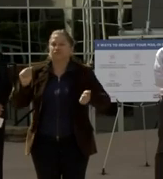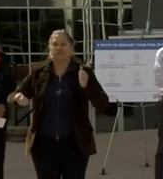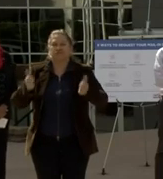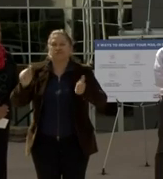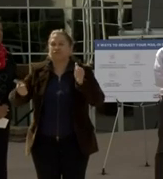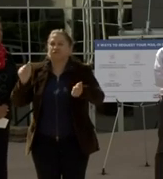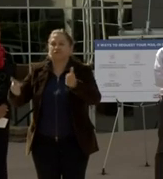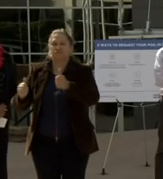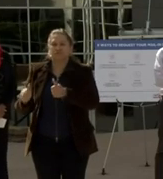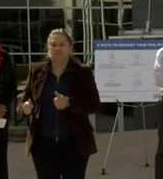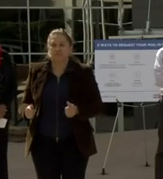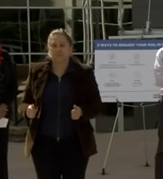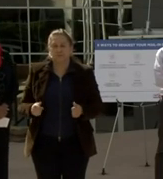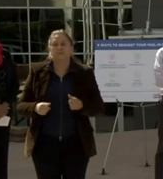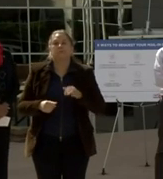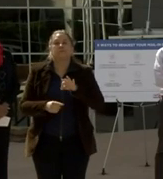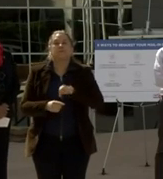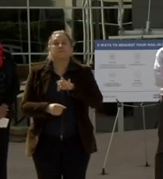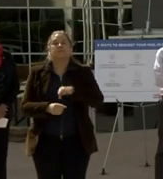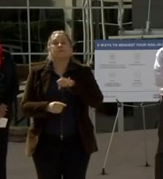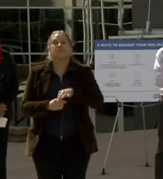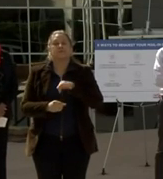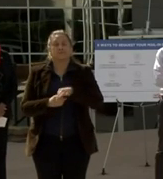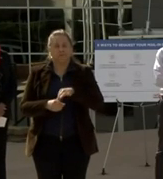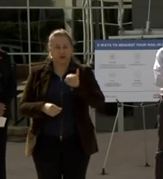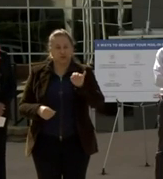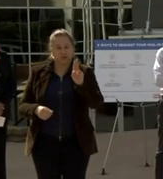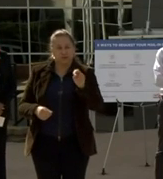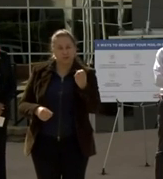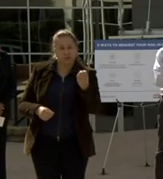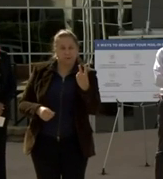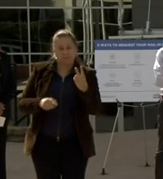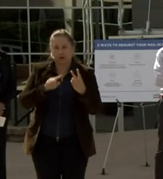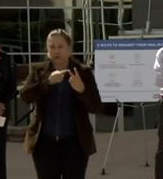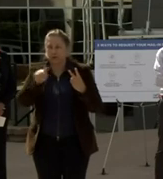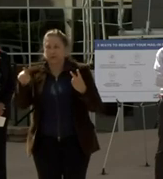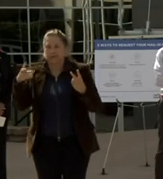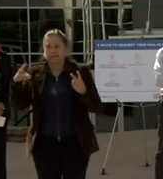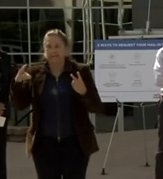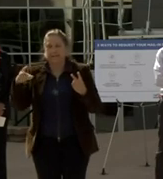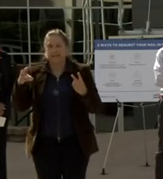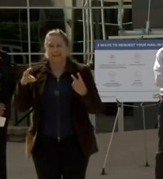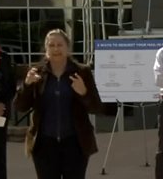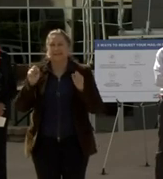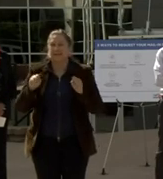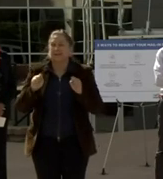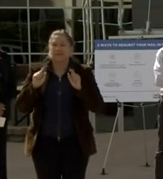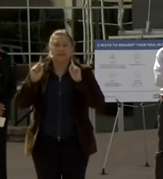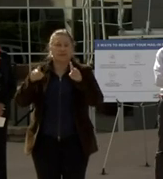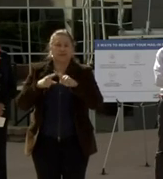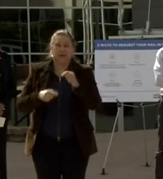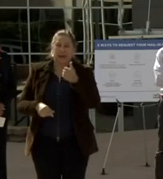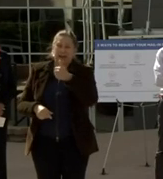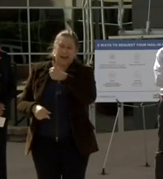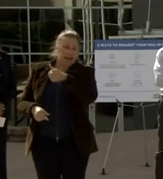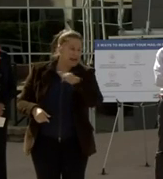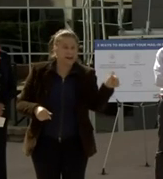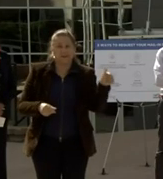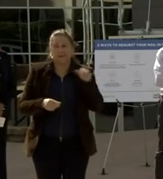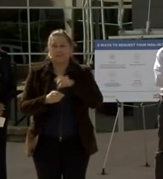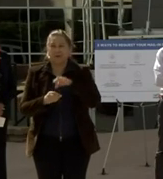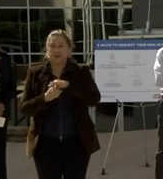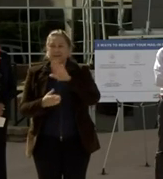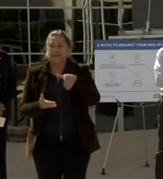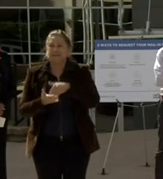All voters will be able to cast their vote at a vote center regardless of their precinct assignment. Further, we will ask voters